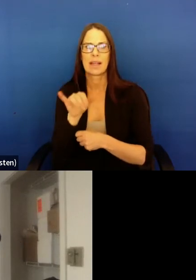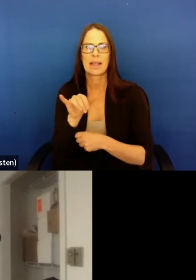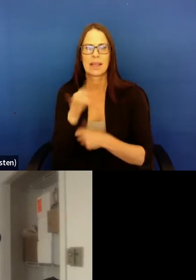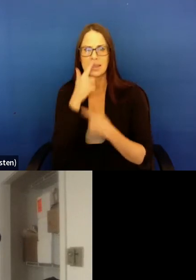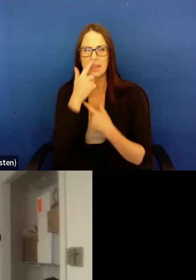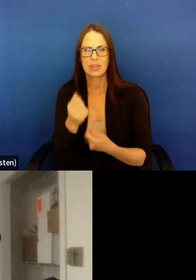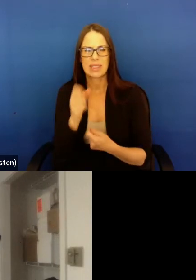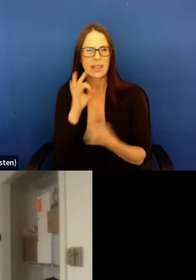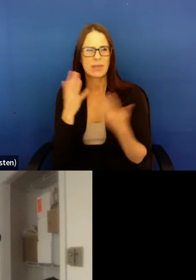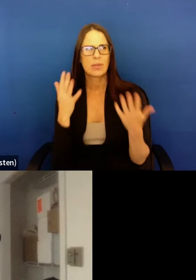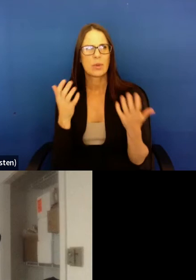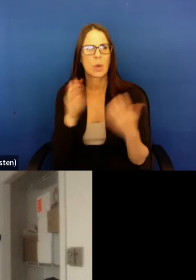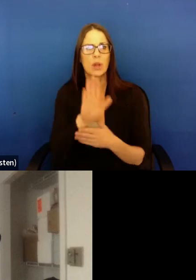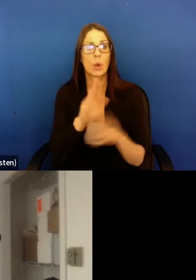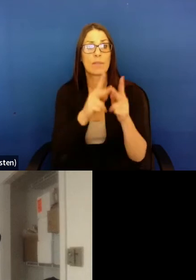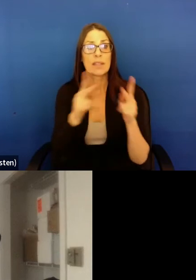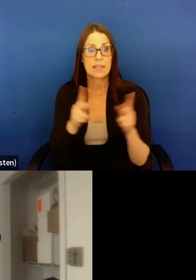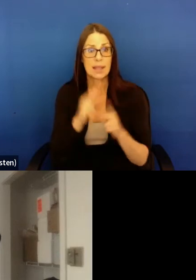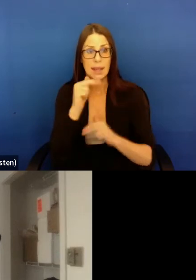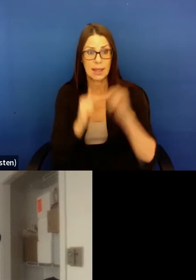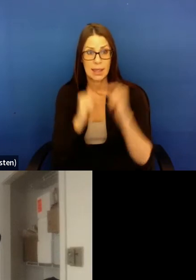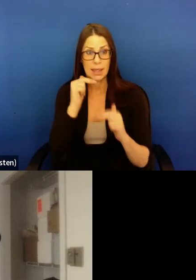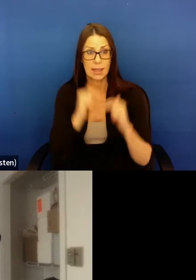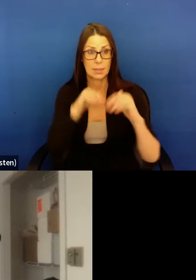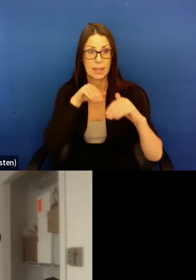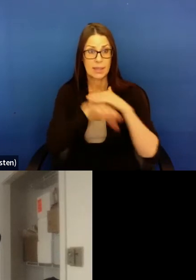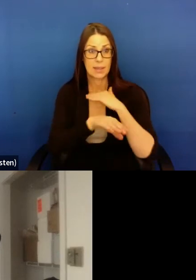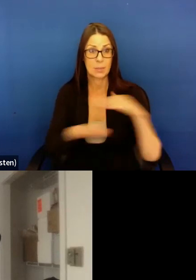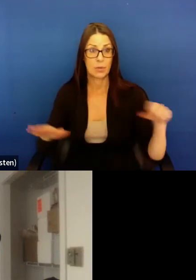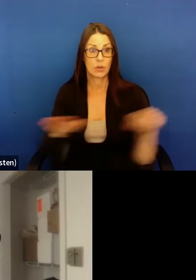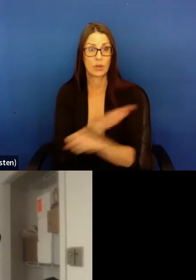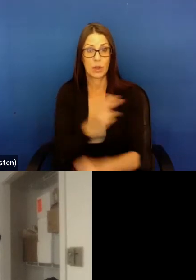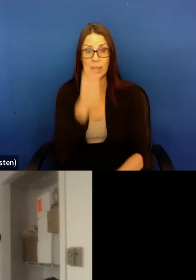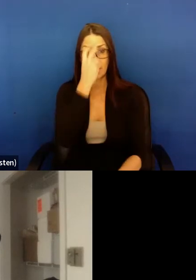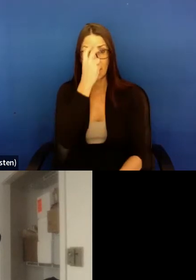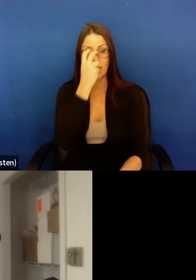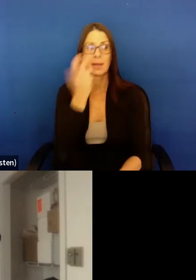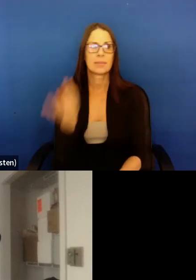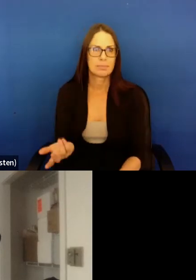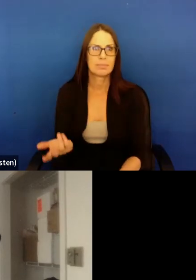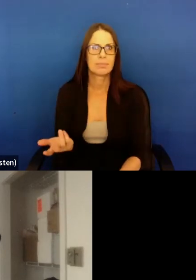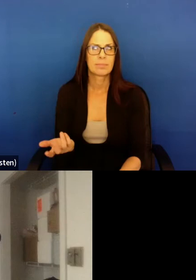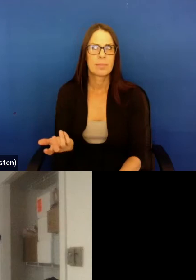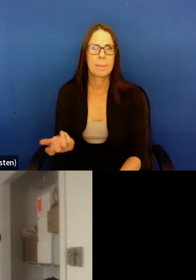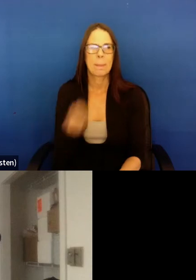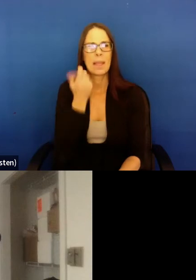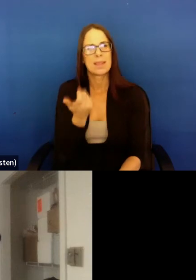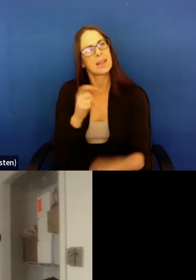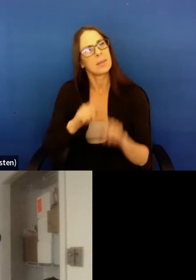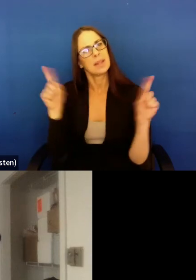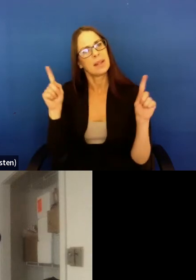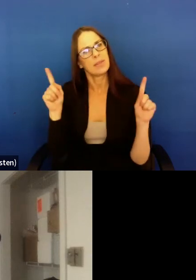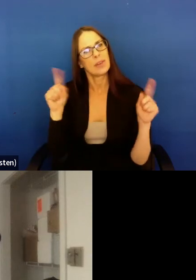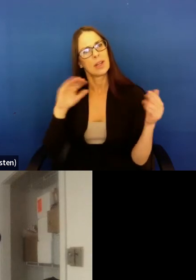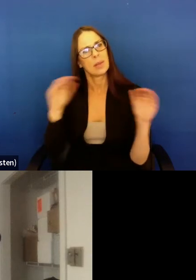your facility accessible for the totally blind, it's a little bit different than making it accessible for people with